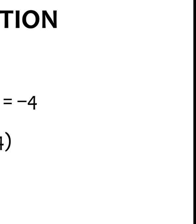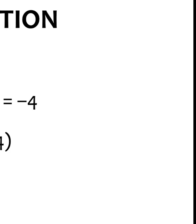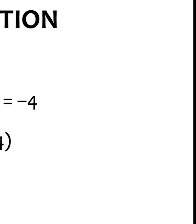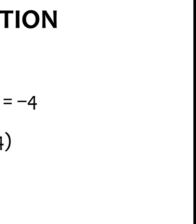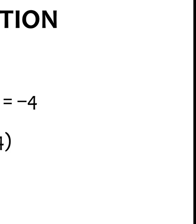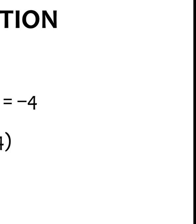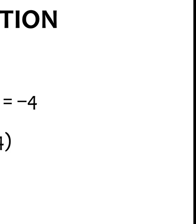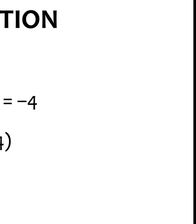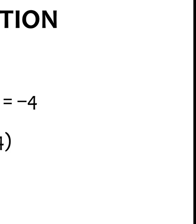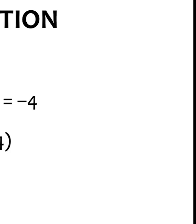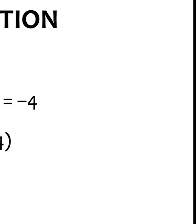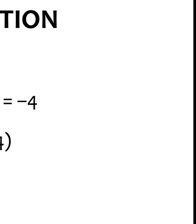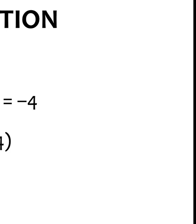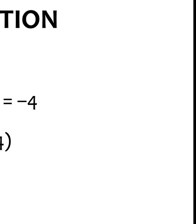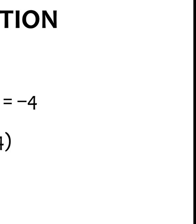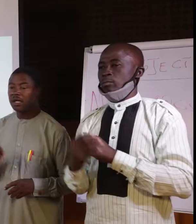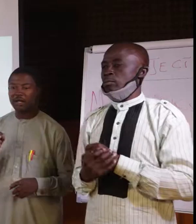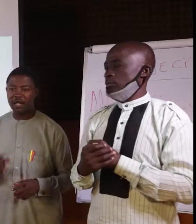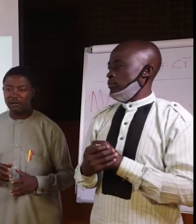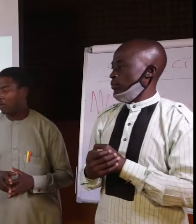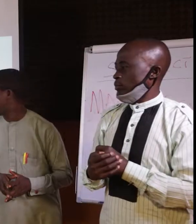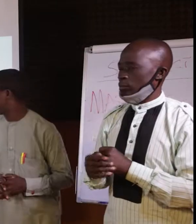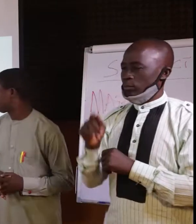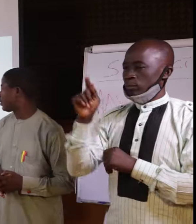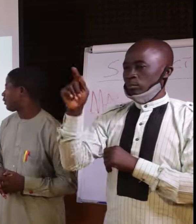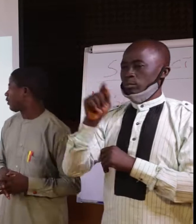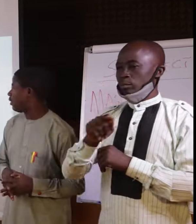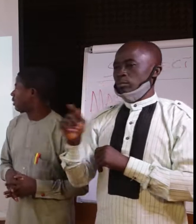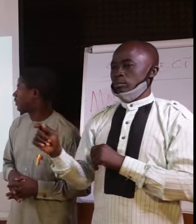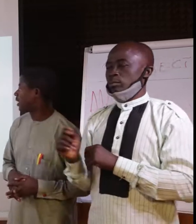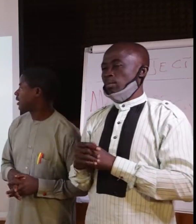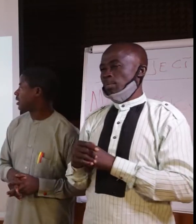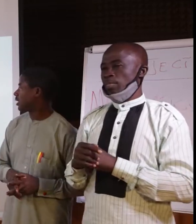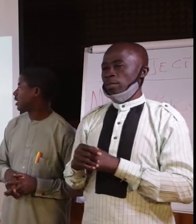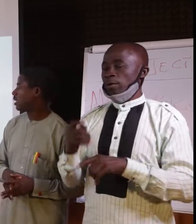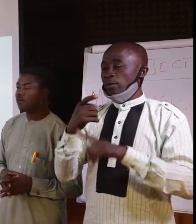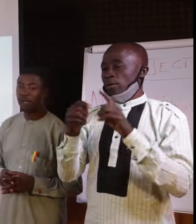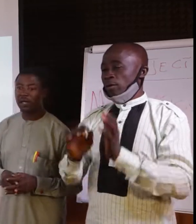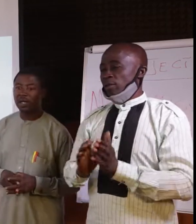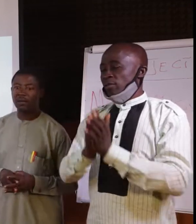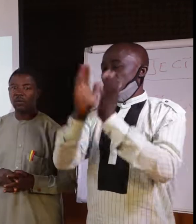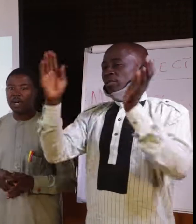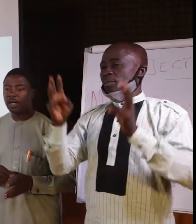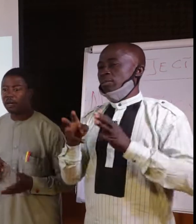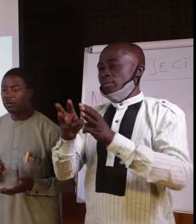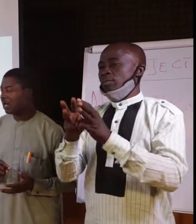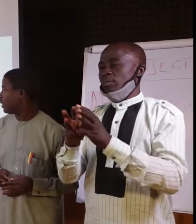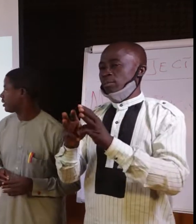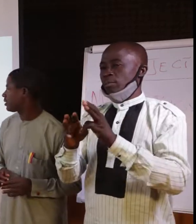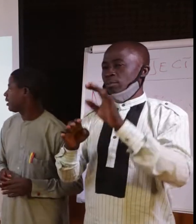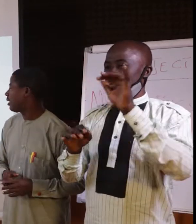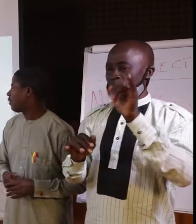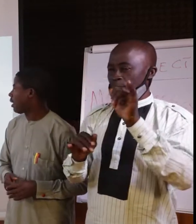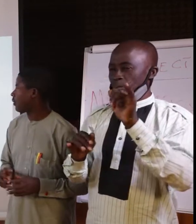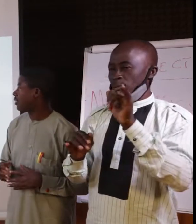minus 4, the intercept on the y-axis. Therefore, from the general formula, y equals to